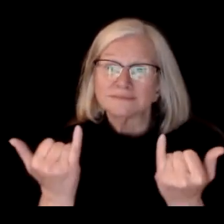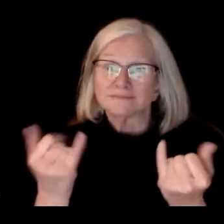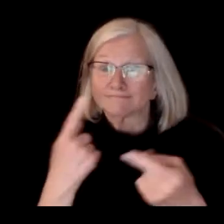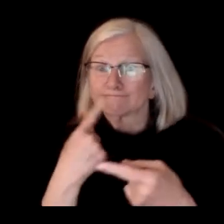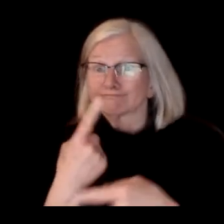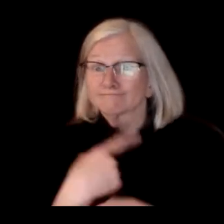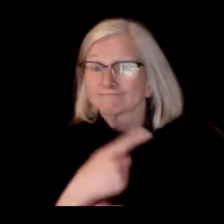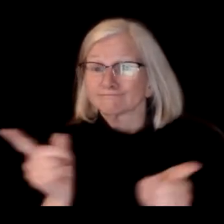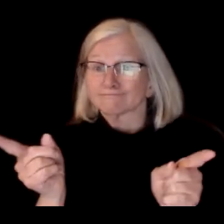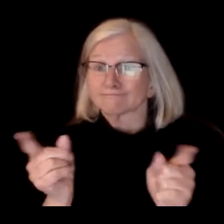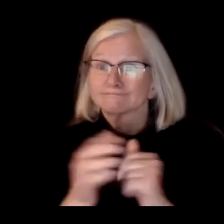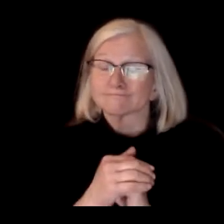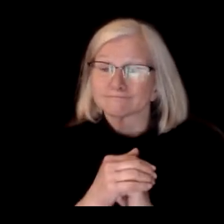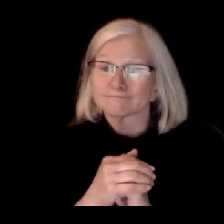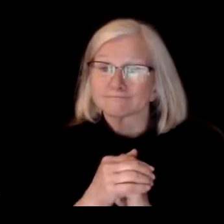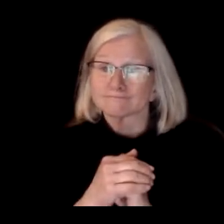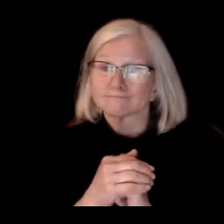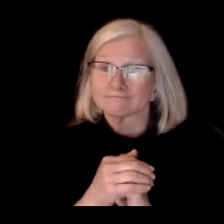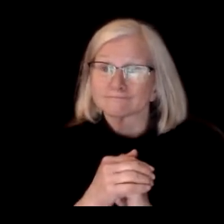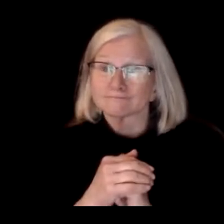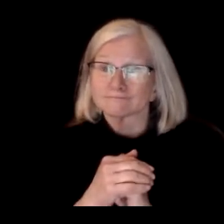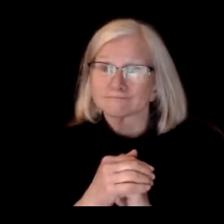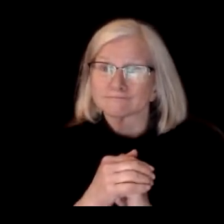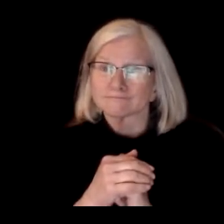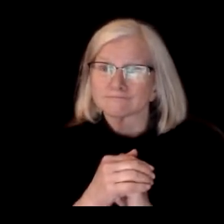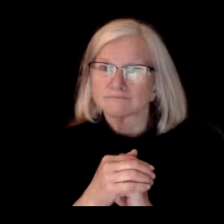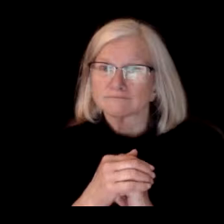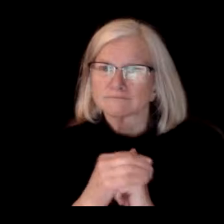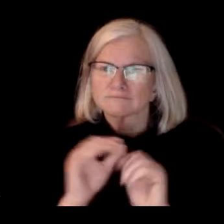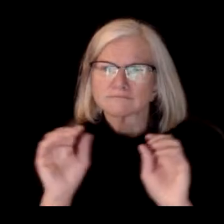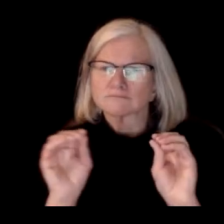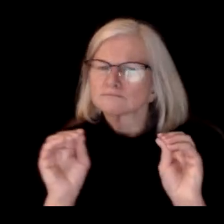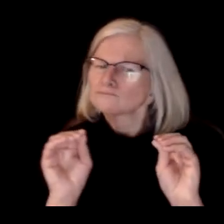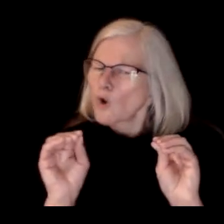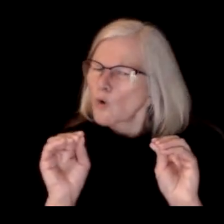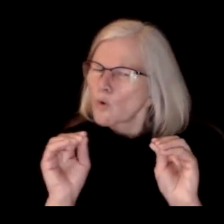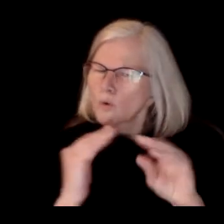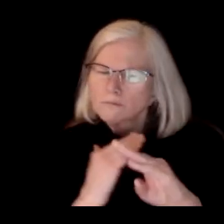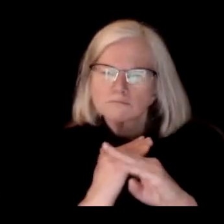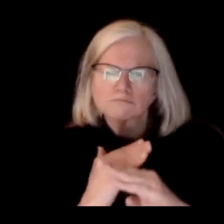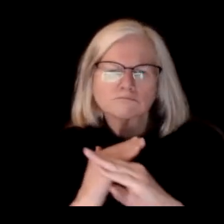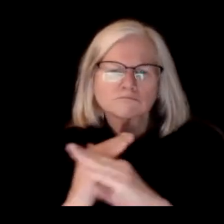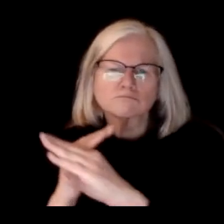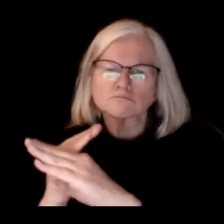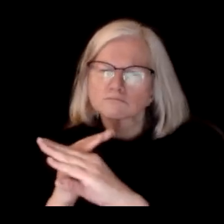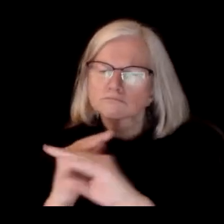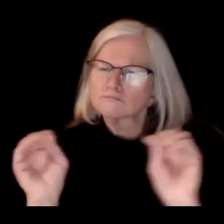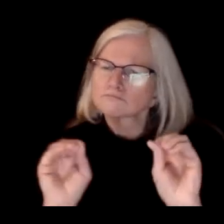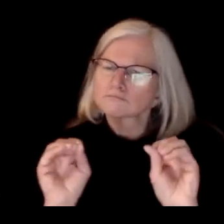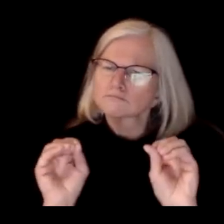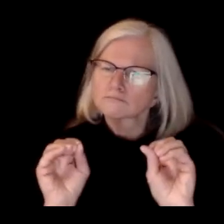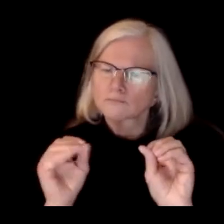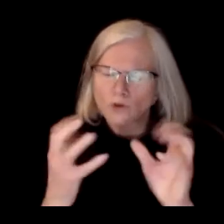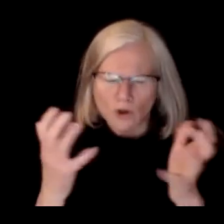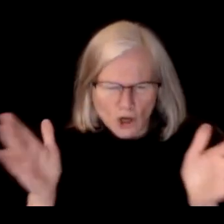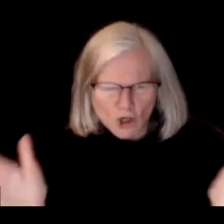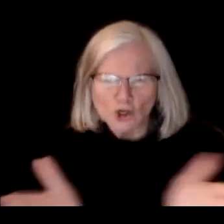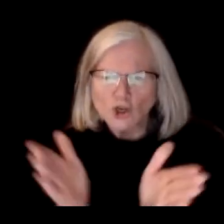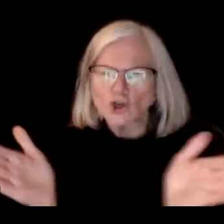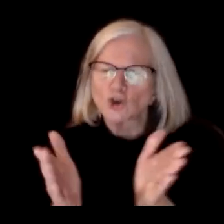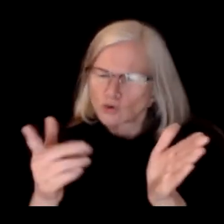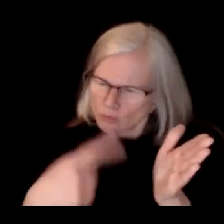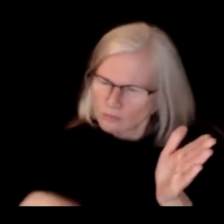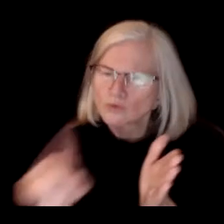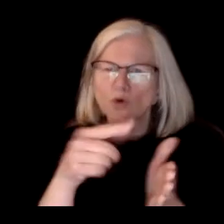simply to make sure that they have nothing holding them back from immediately using any and all vaccine that they have available. That said,